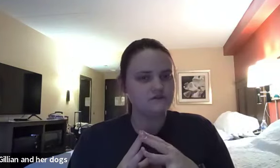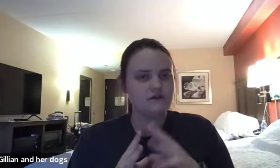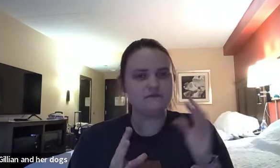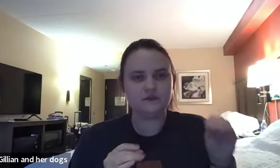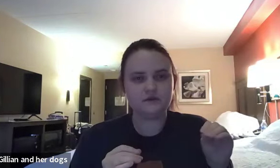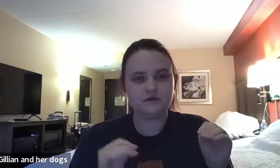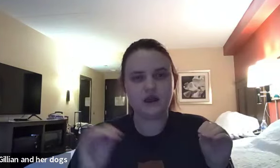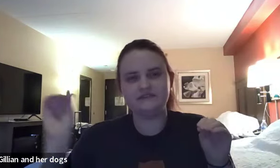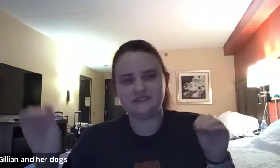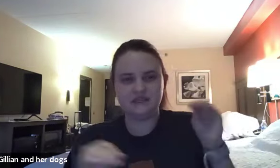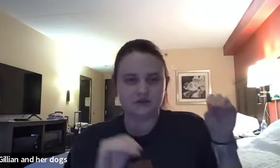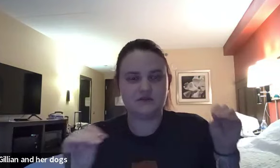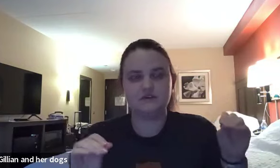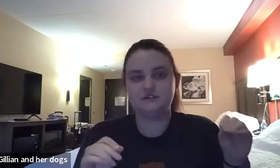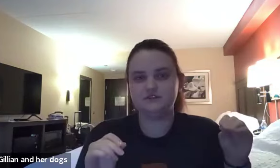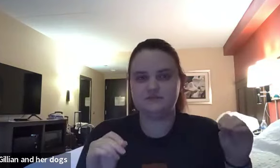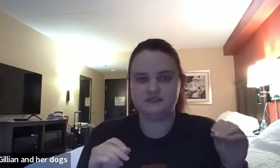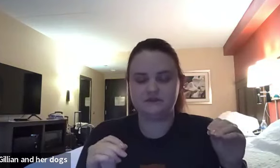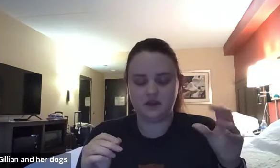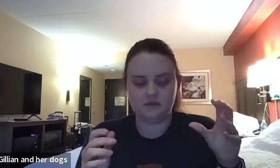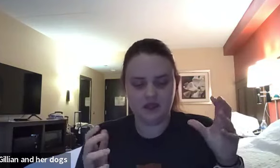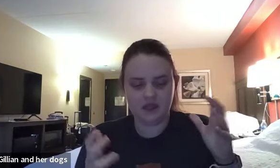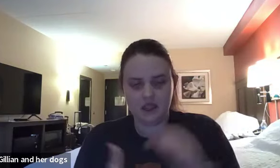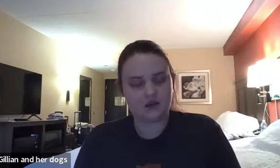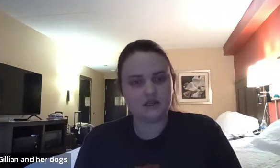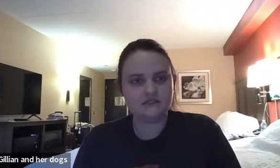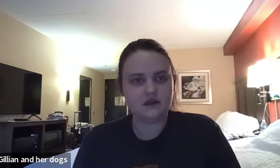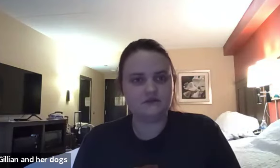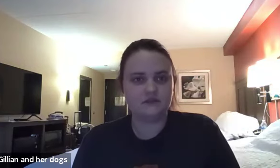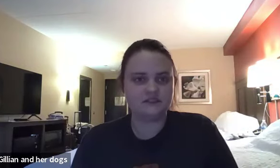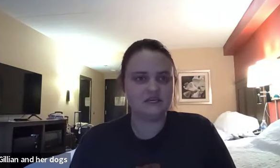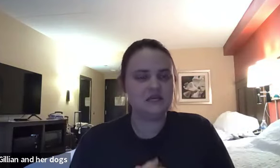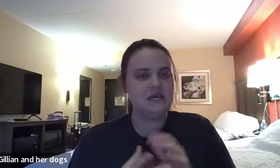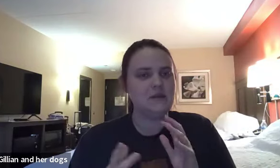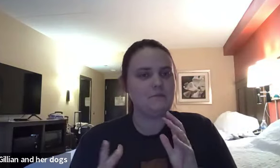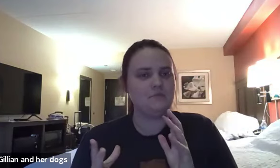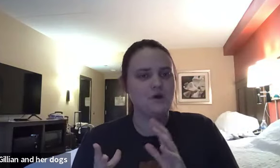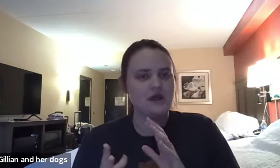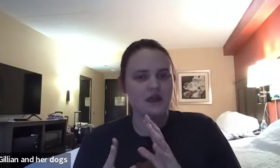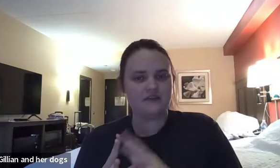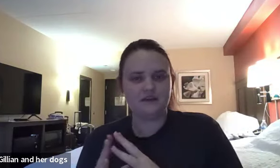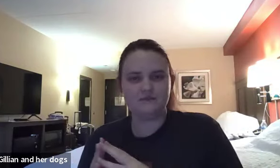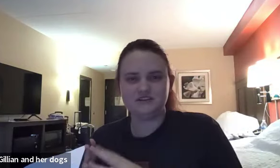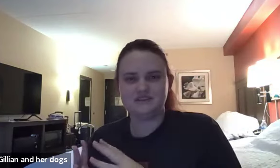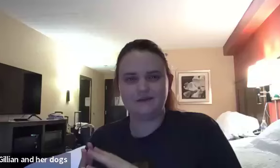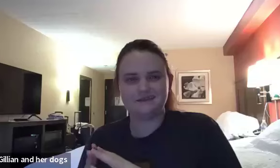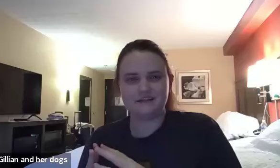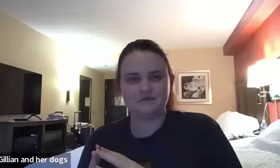a few I've seen here and there of different specific areas of the military, but I think I've mentioned this in the last class